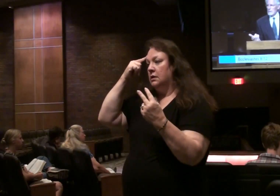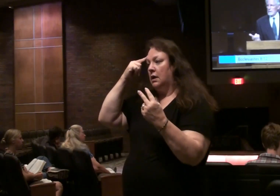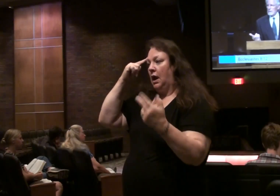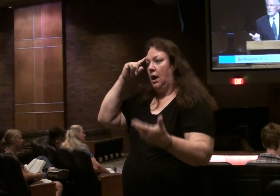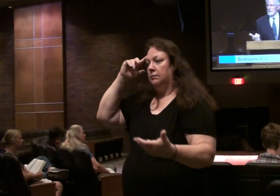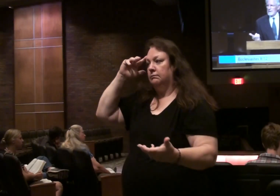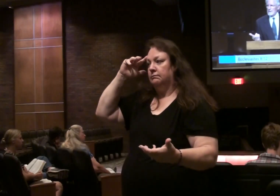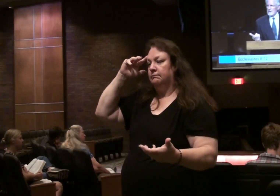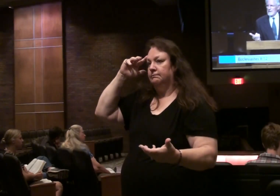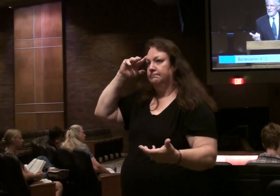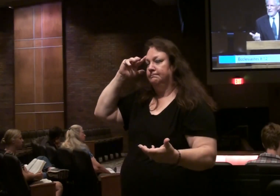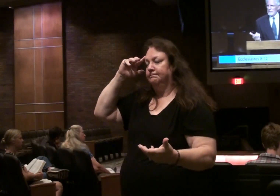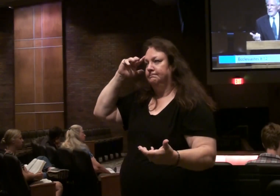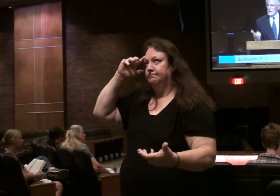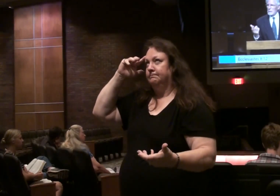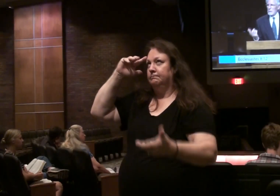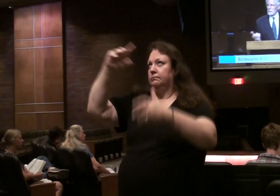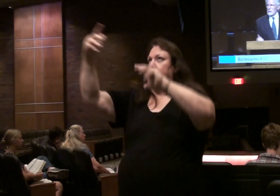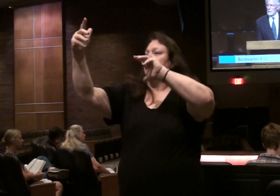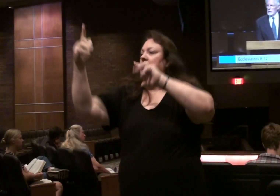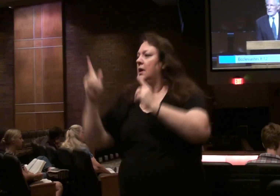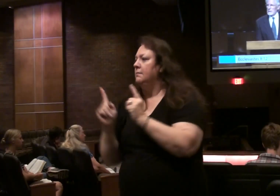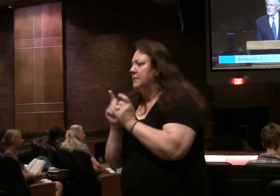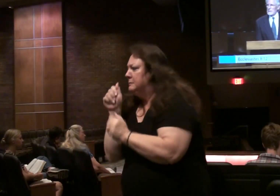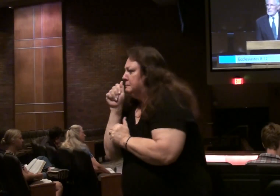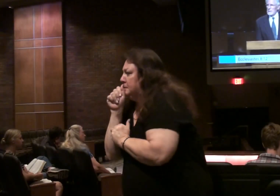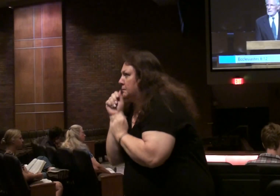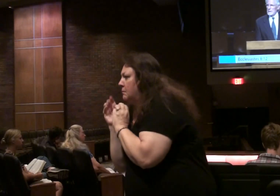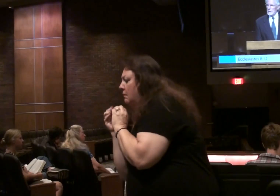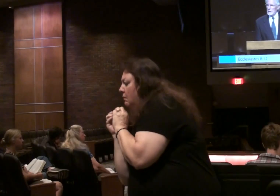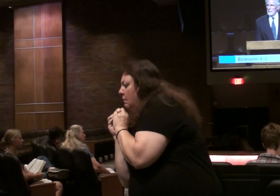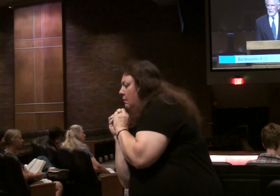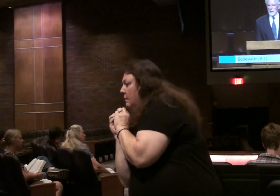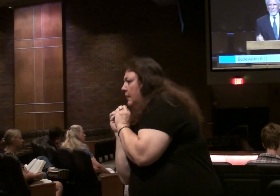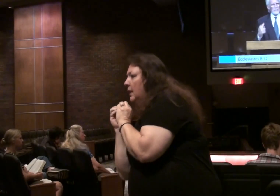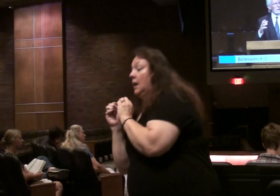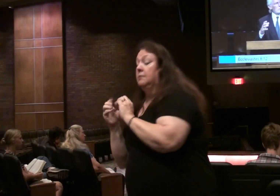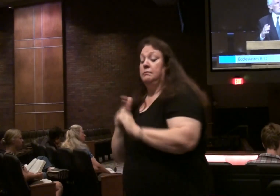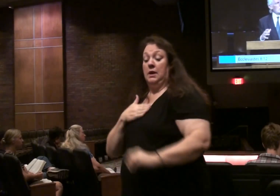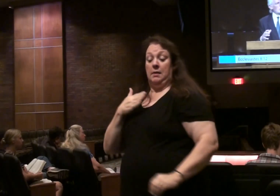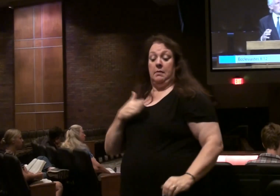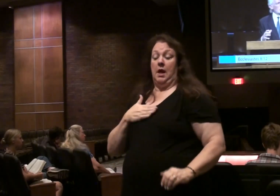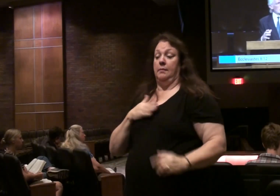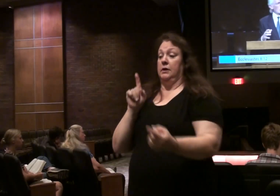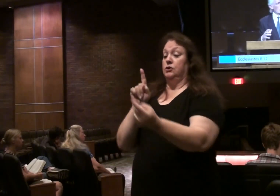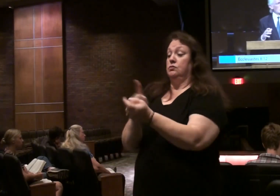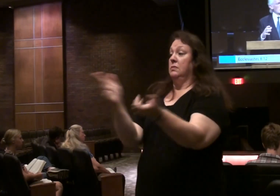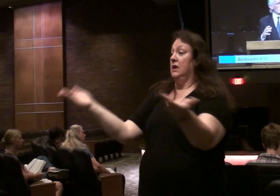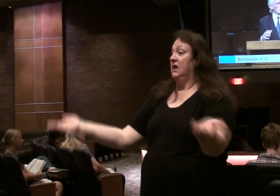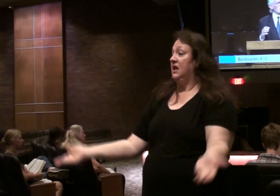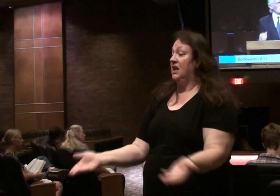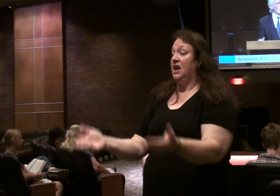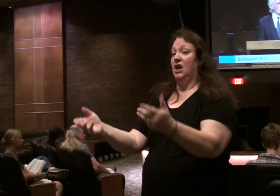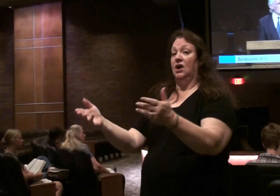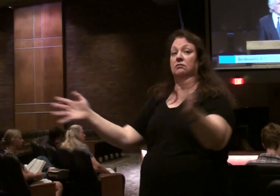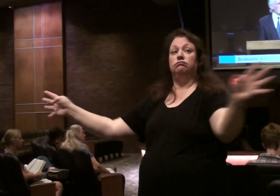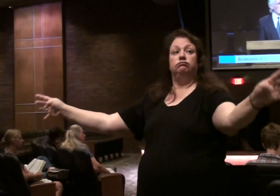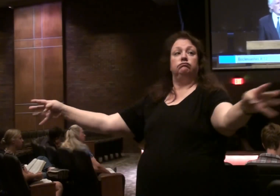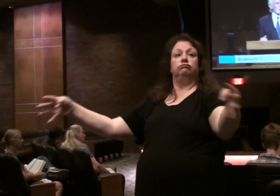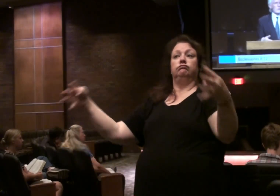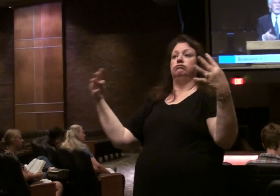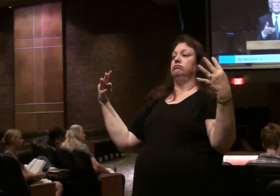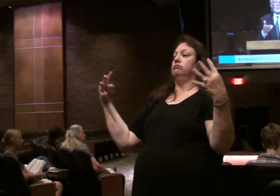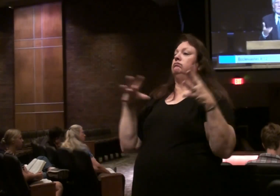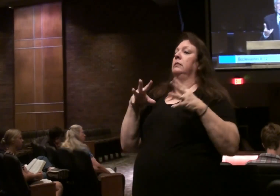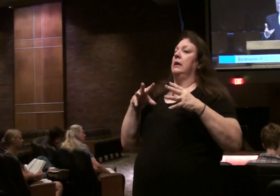subversive, meeting with you secretly. But I'm happy to meet with you here in this public lobby